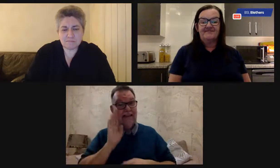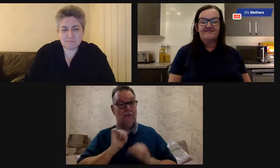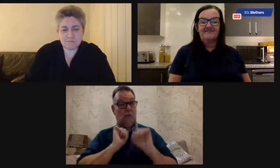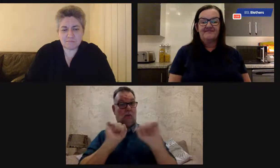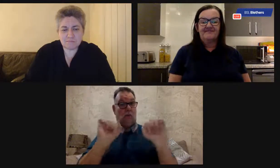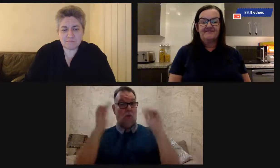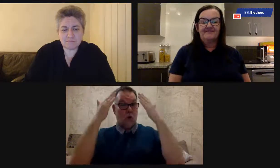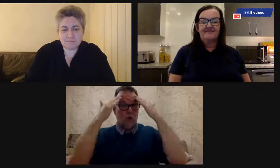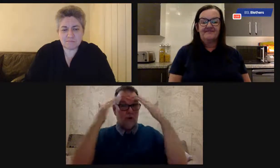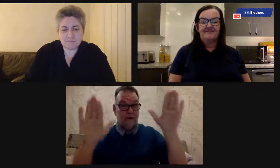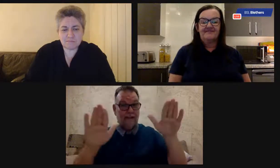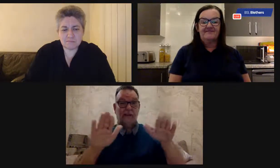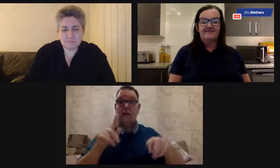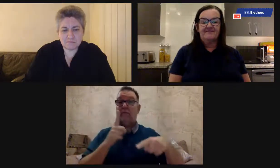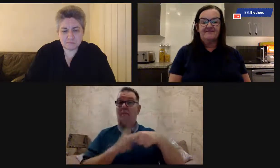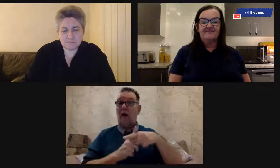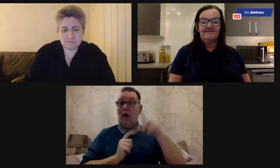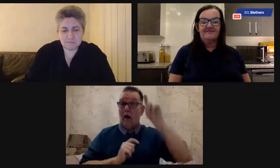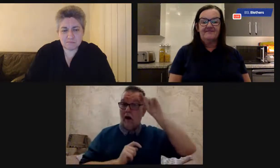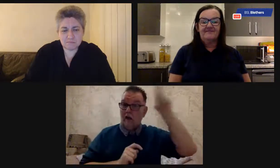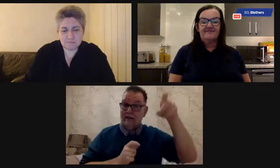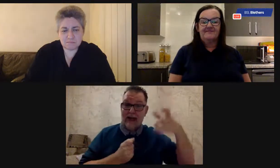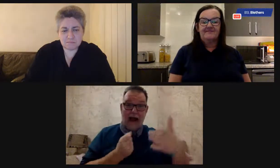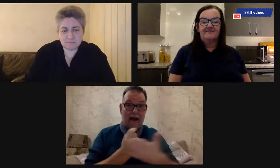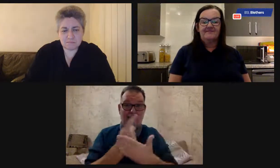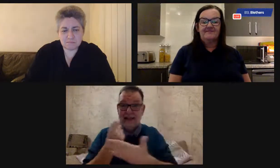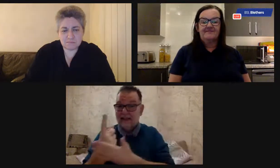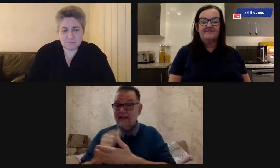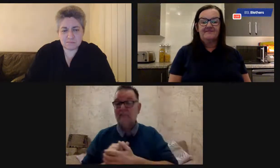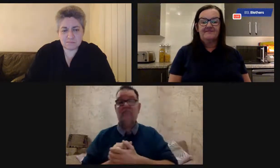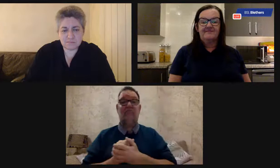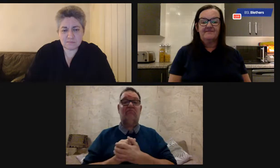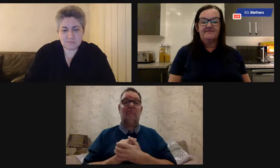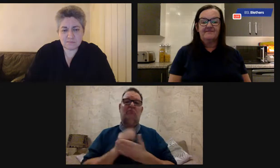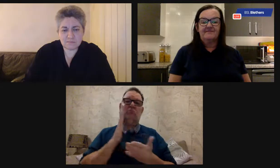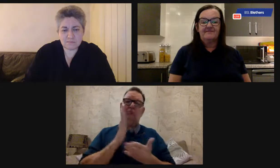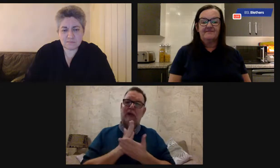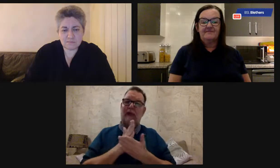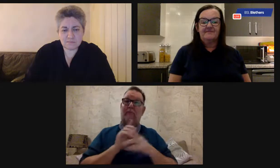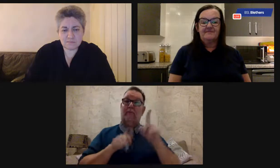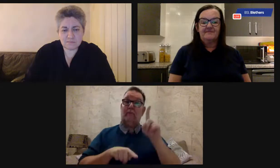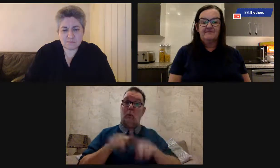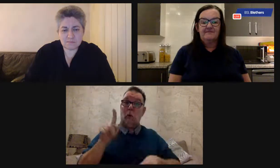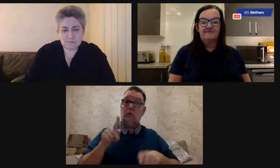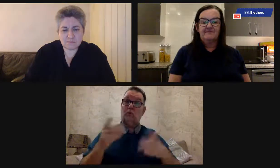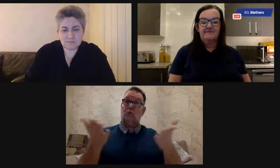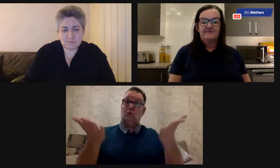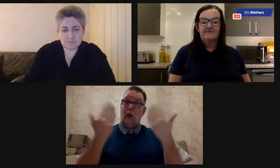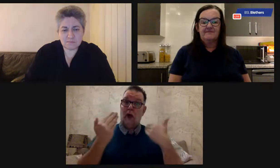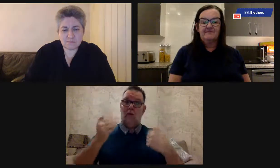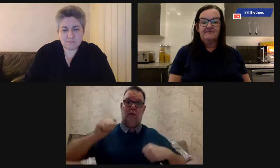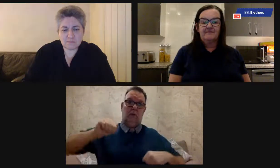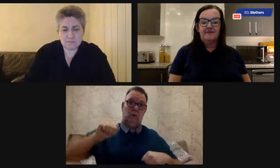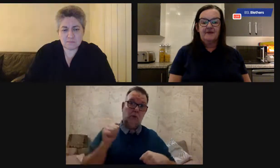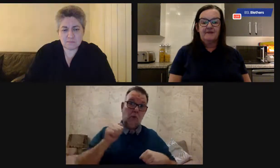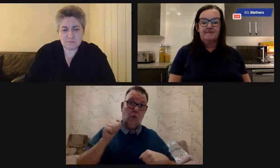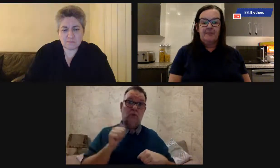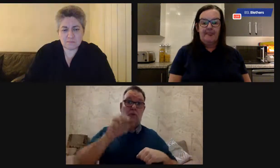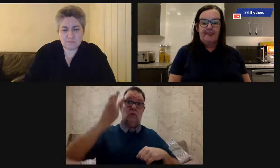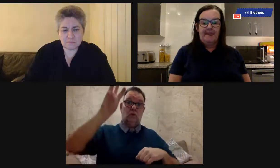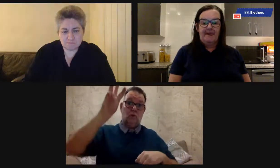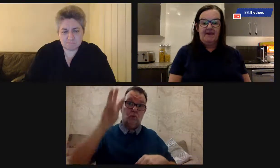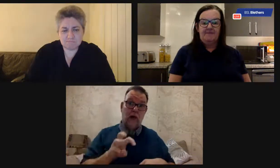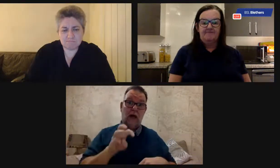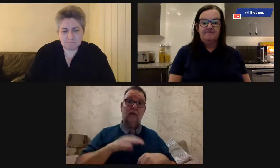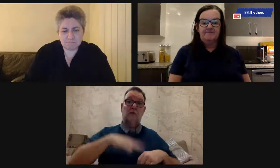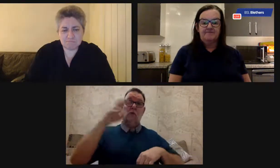event, nothing will overwhelm us, because the way we look at it is your holiday experience, and we want this